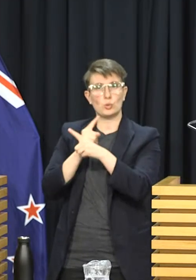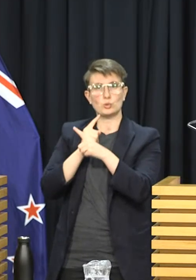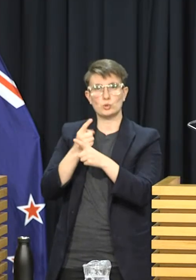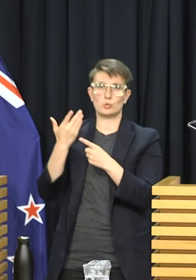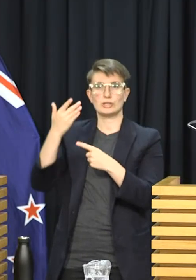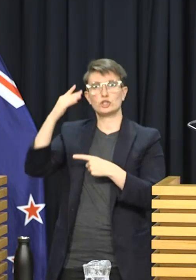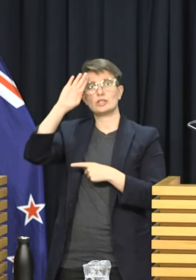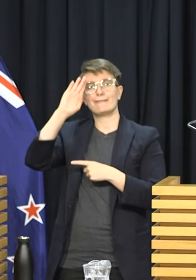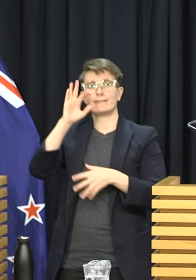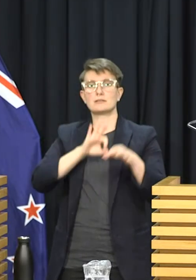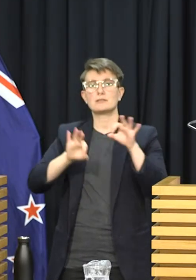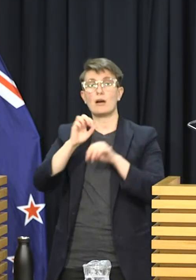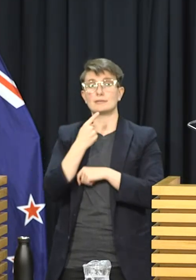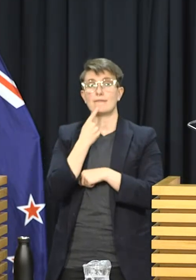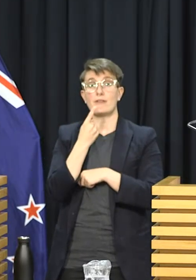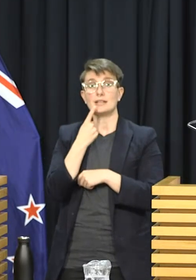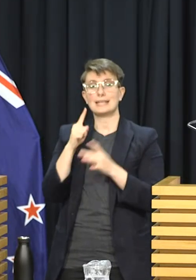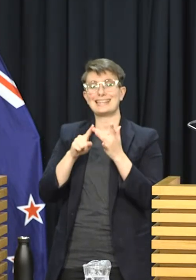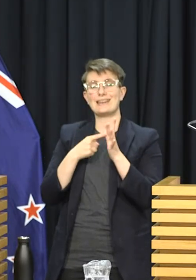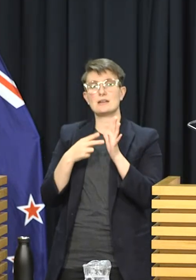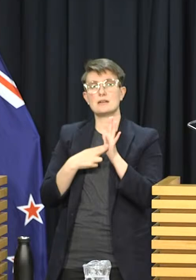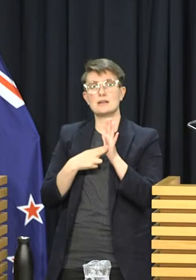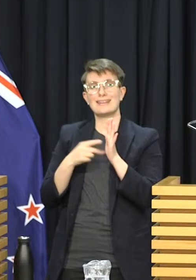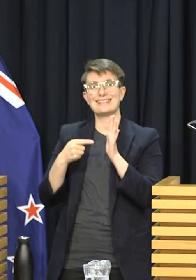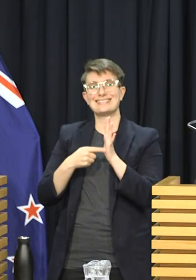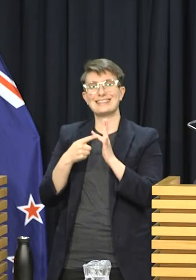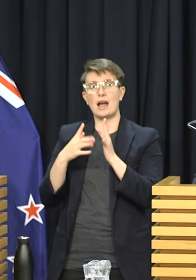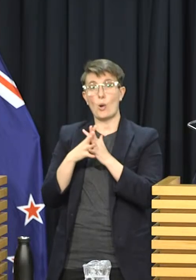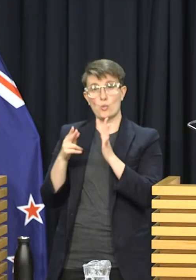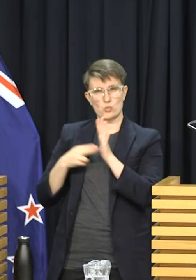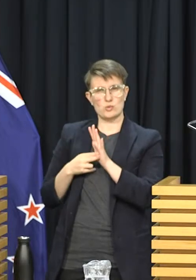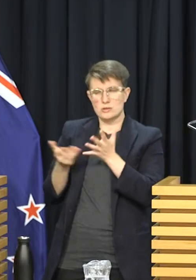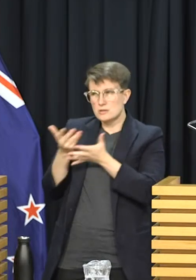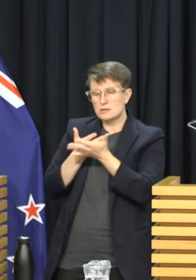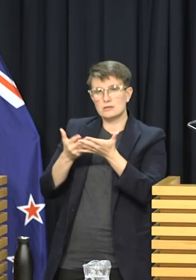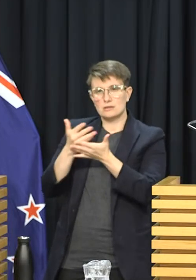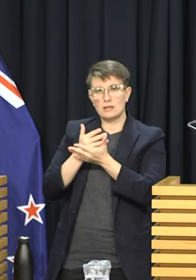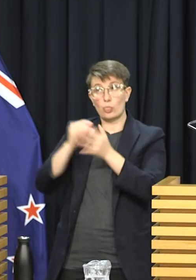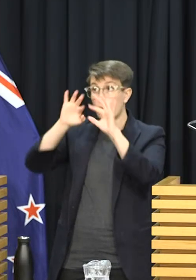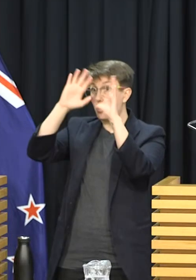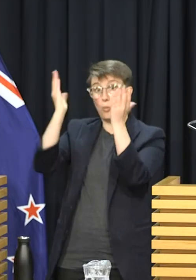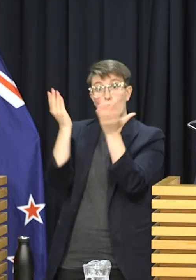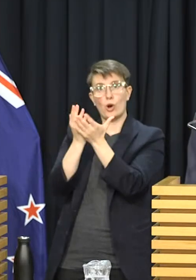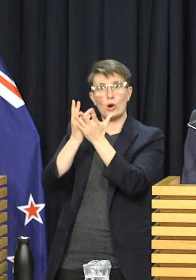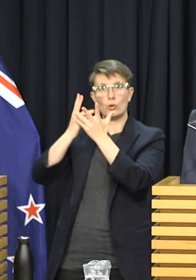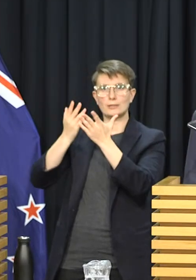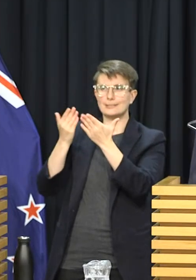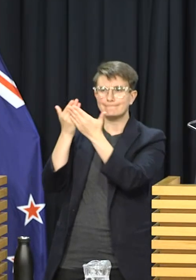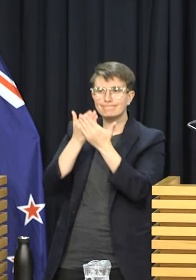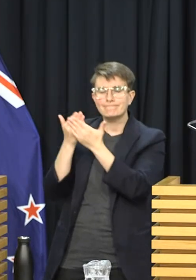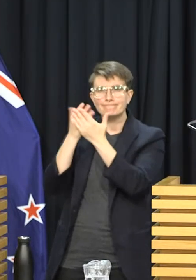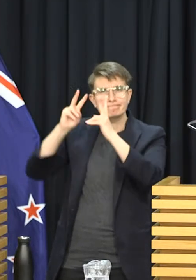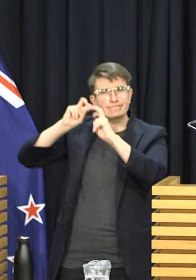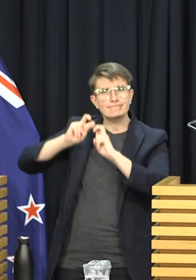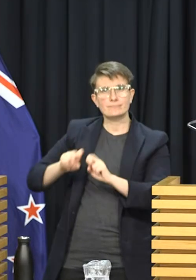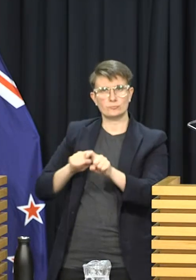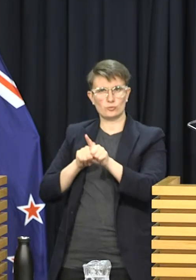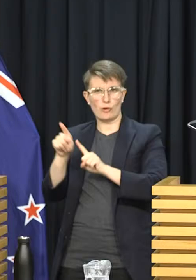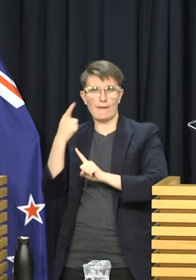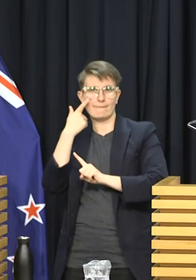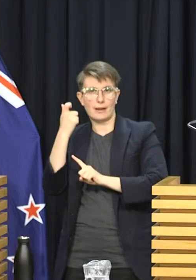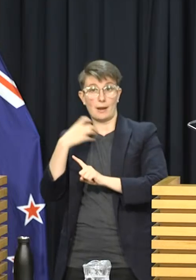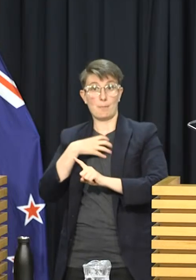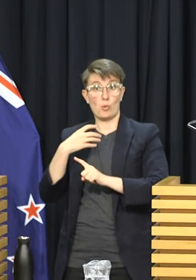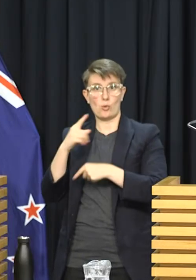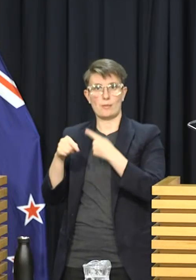intense work and reporting on this around the globe, and essentially the evidence has been updated daily. At this point,